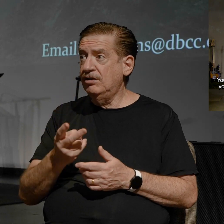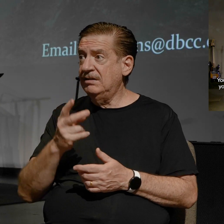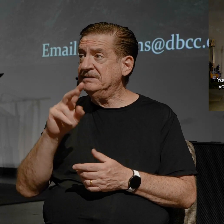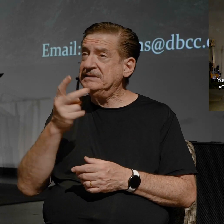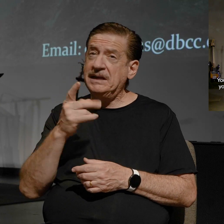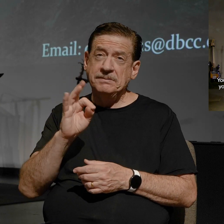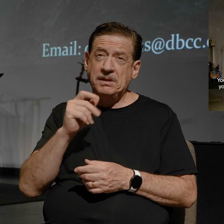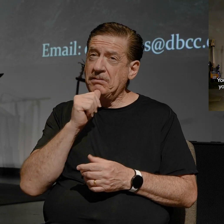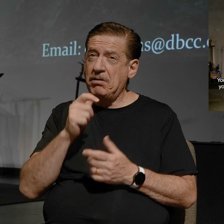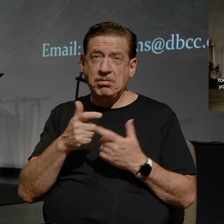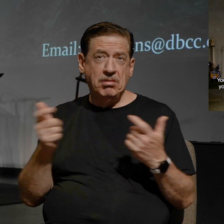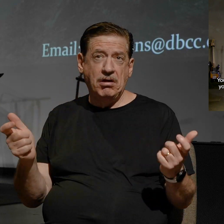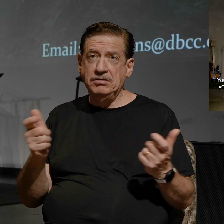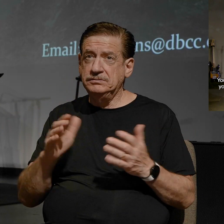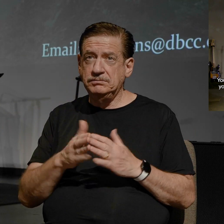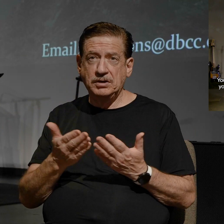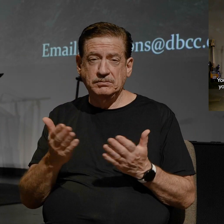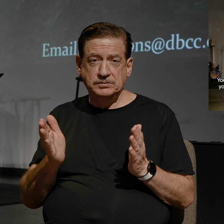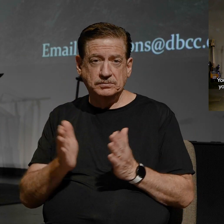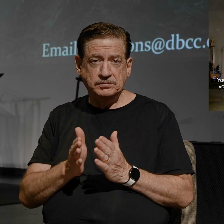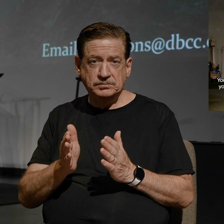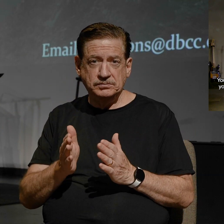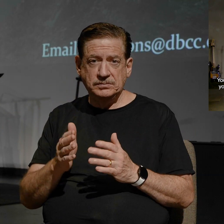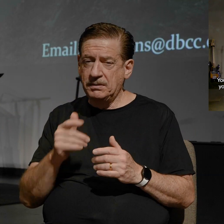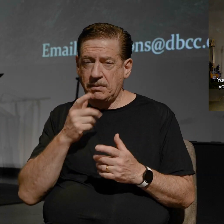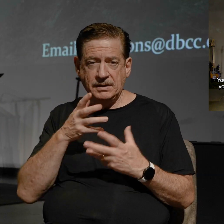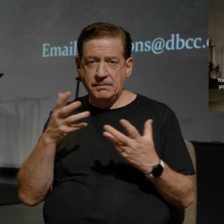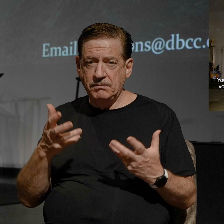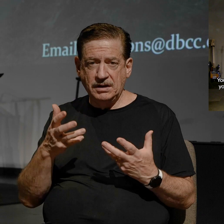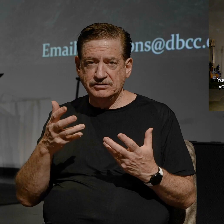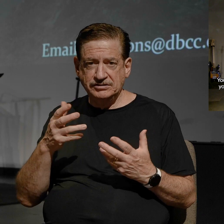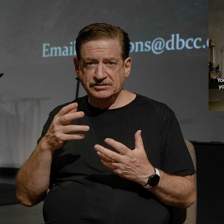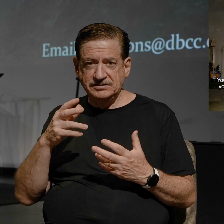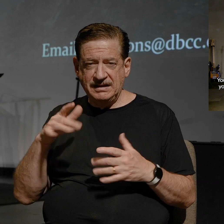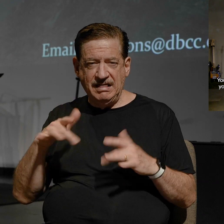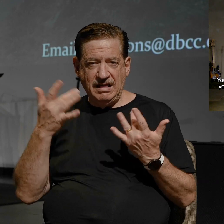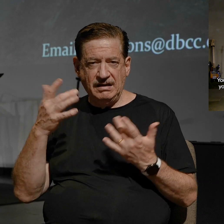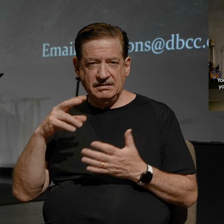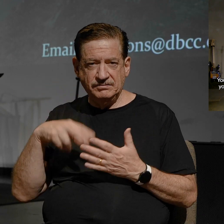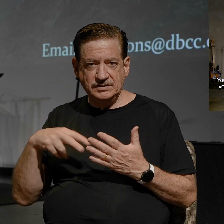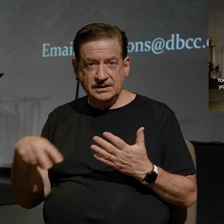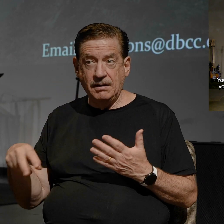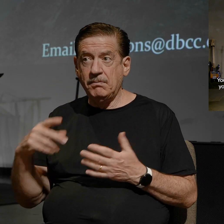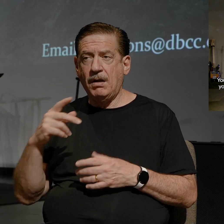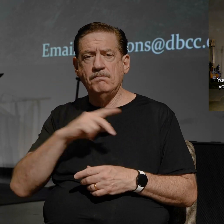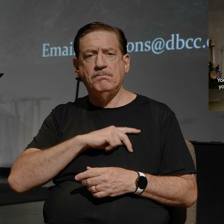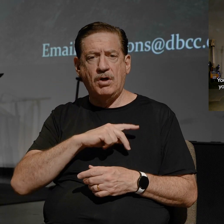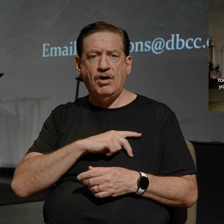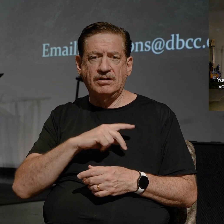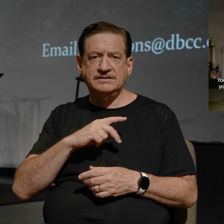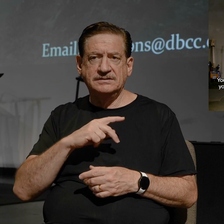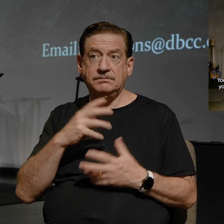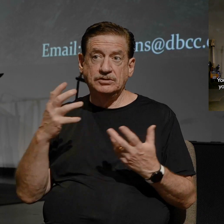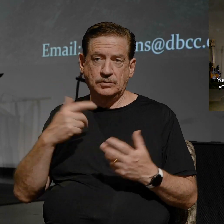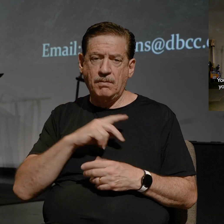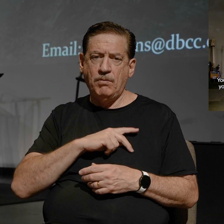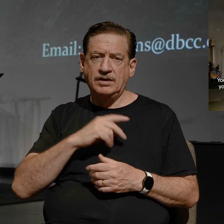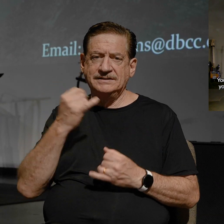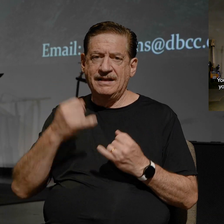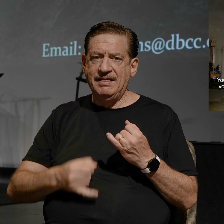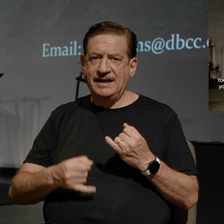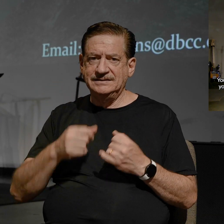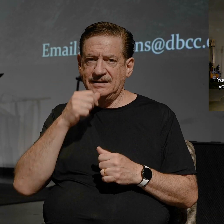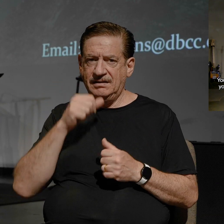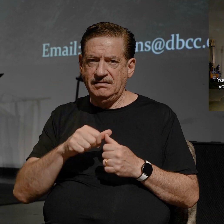maybe hasn't been in your life very much. This is, as much as we can tell, Paul's last letter. Paul is writing